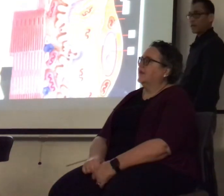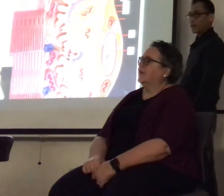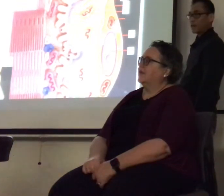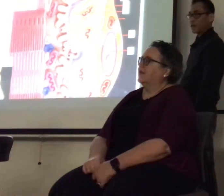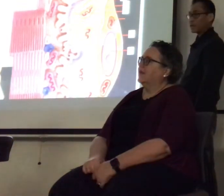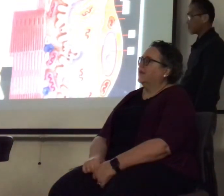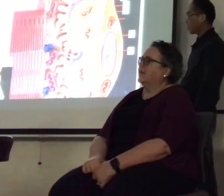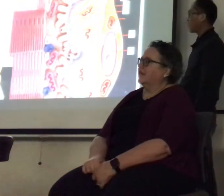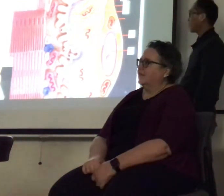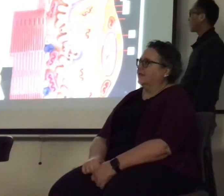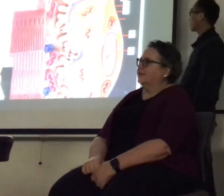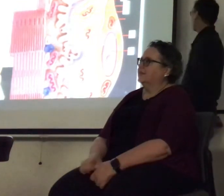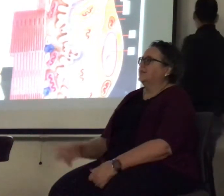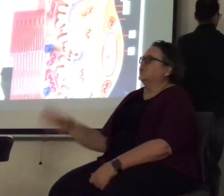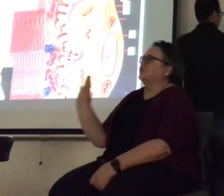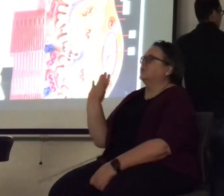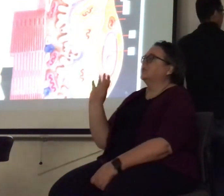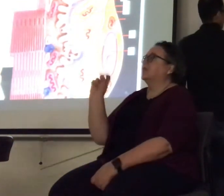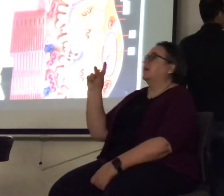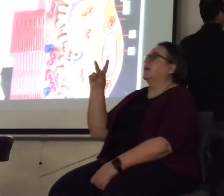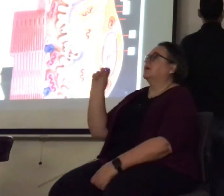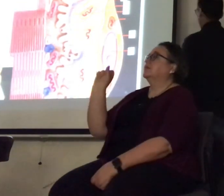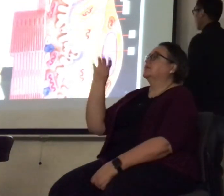okay. So